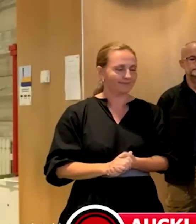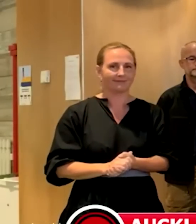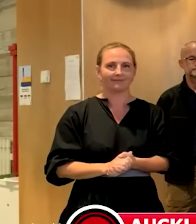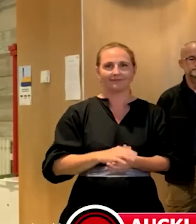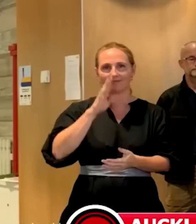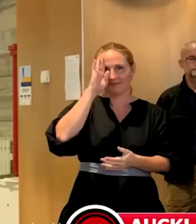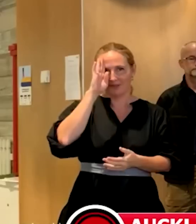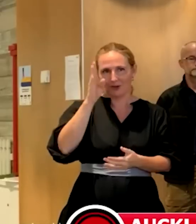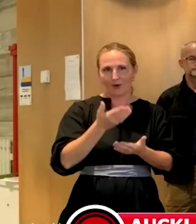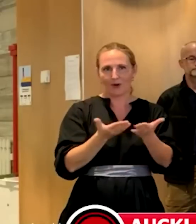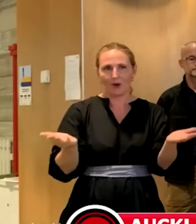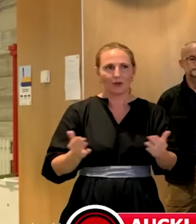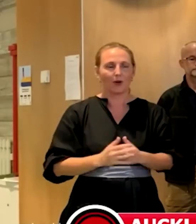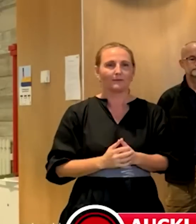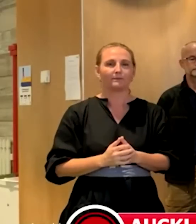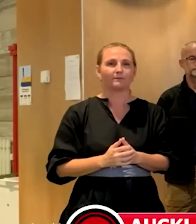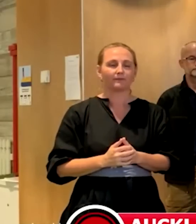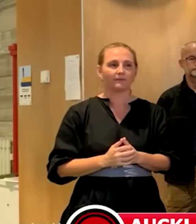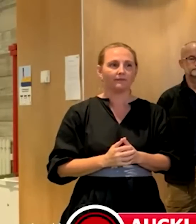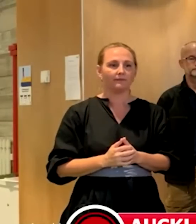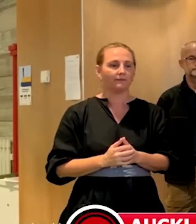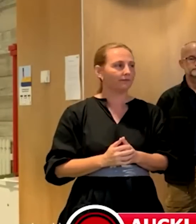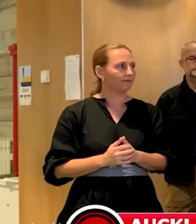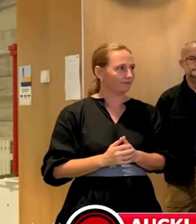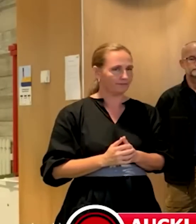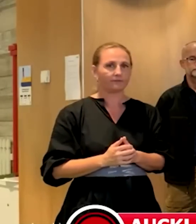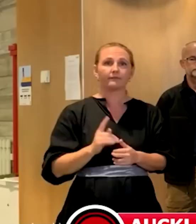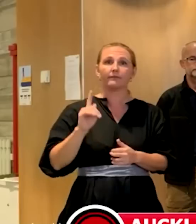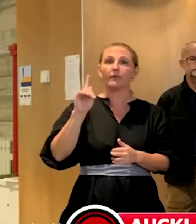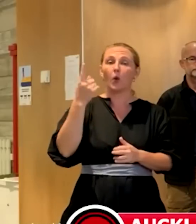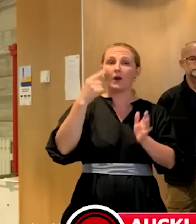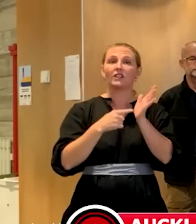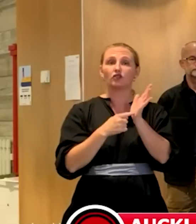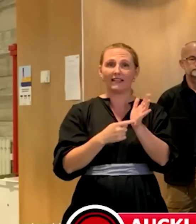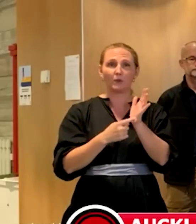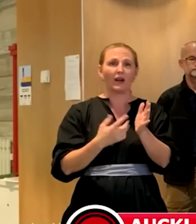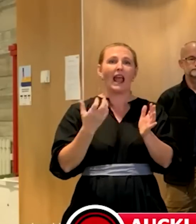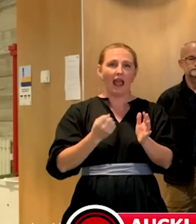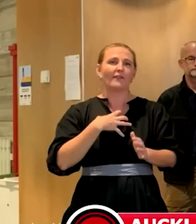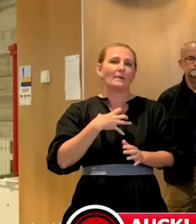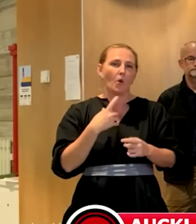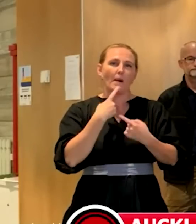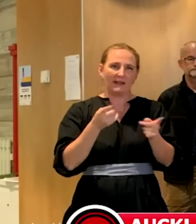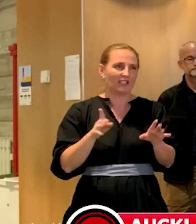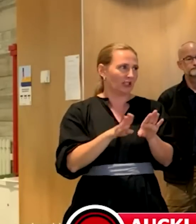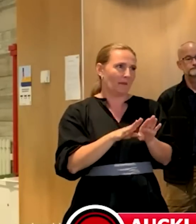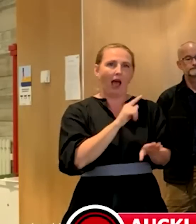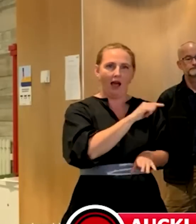Kia ora koutou. Auckland Transport has a few key messages that reiterate some of the messages we've heard already this